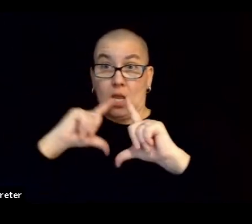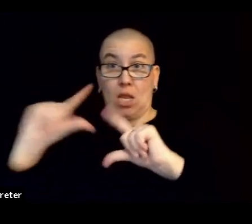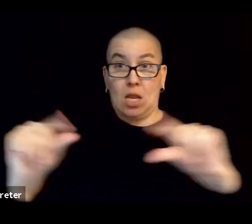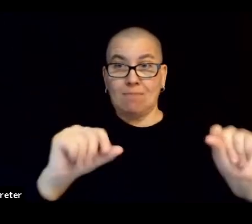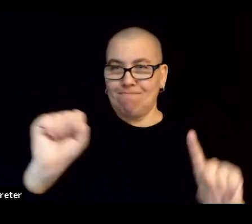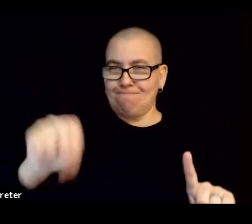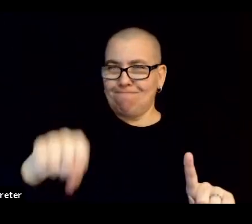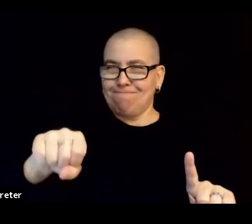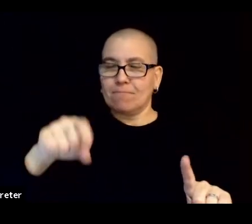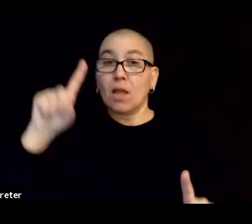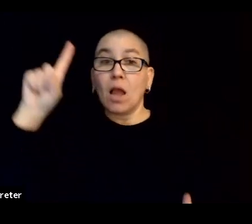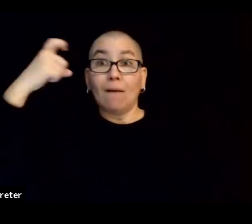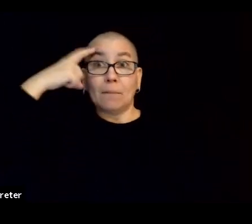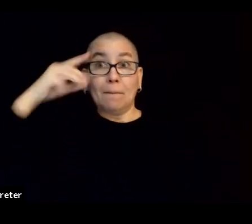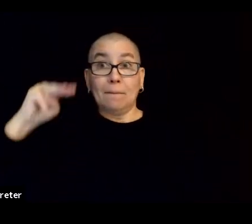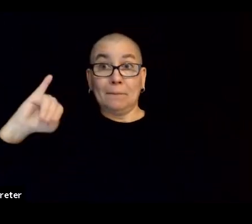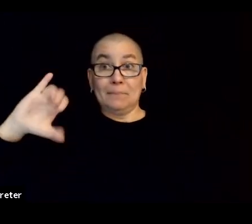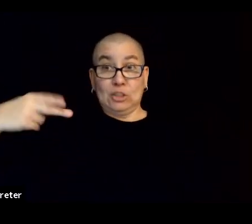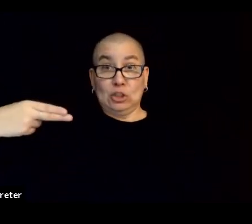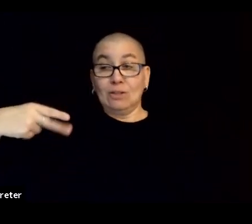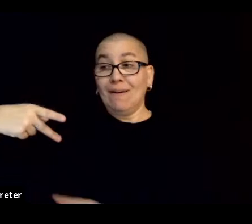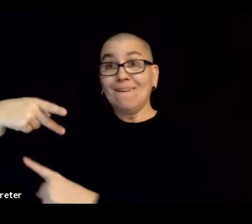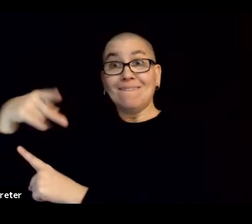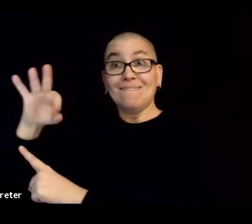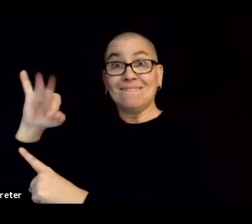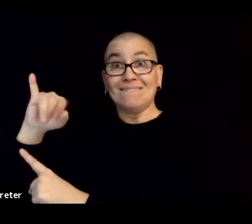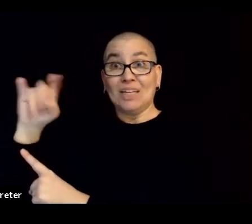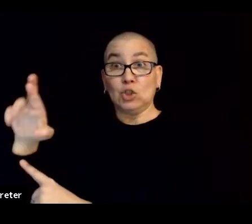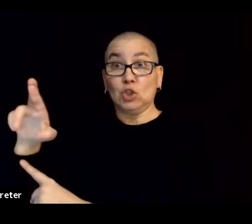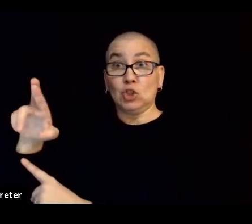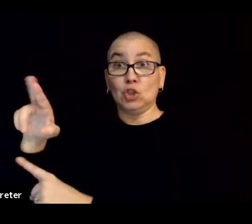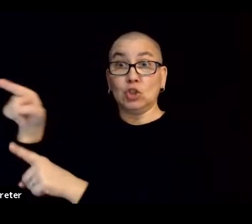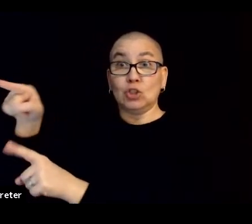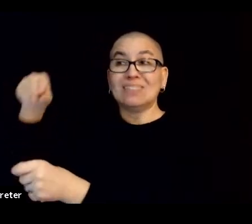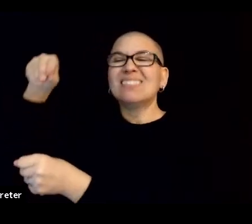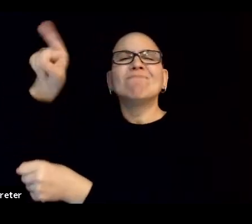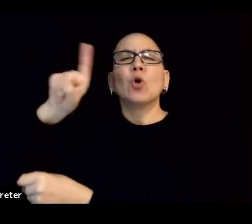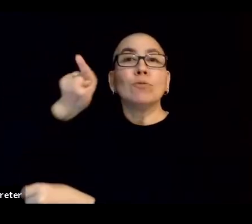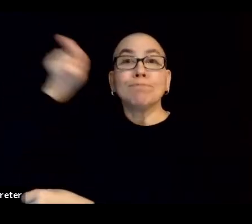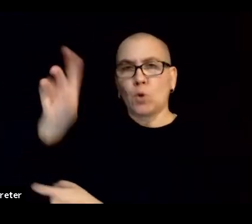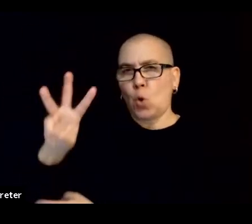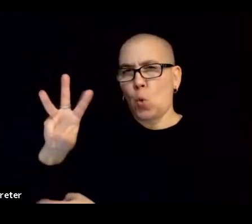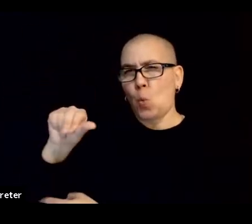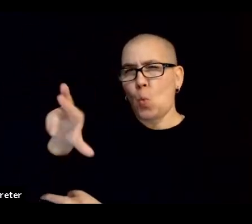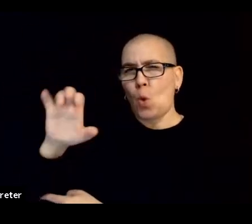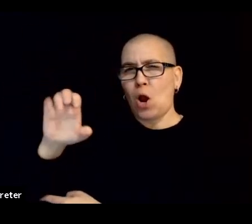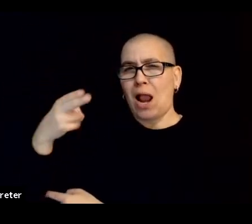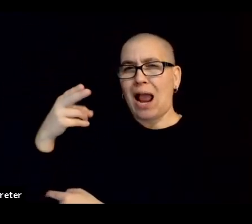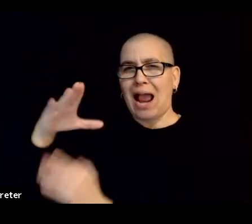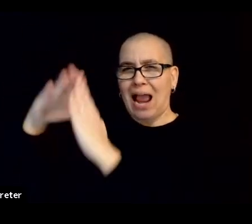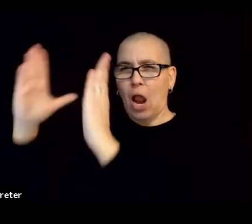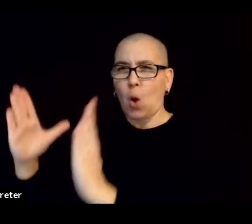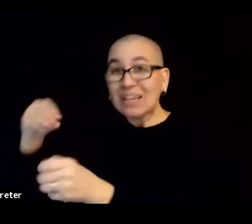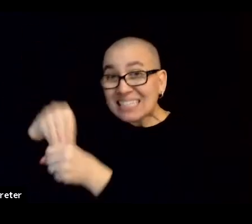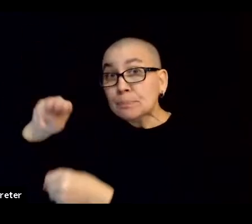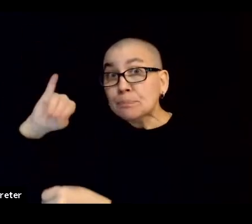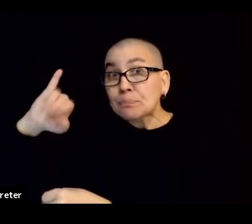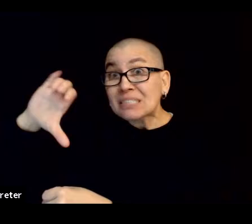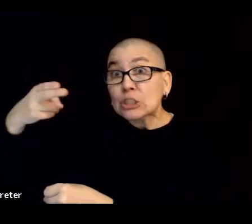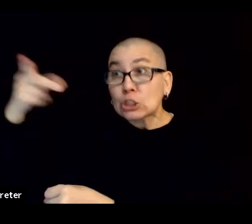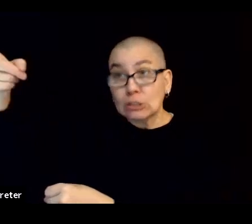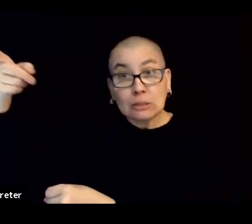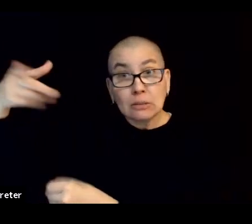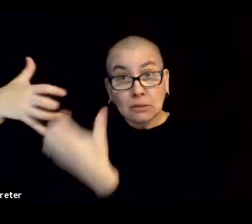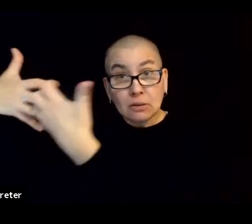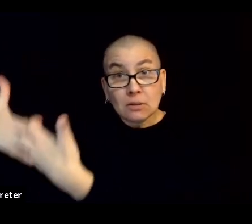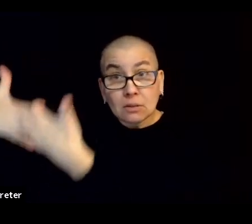those held back, had those in Michigan. The problem was, though, the federal government did not request them. I can't order them from